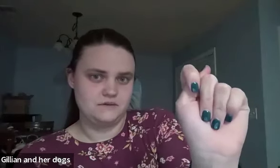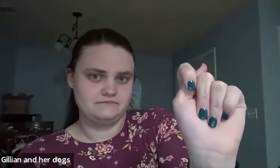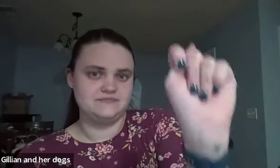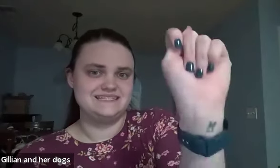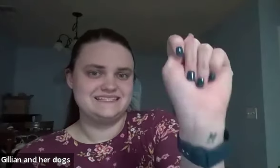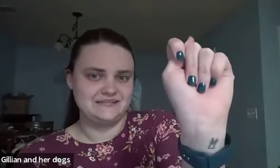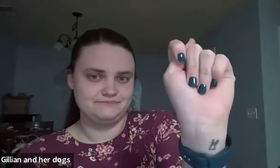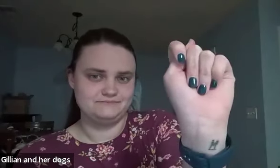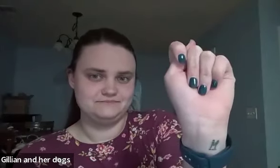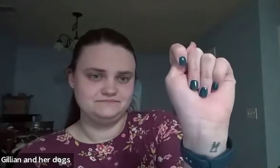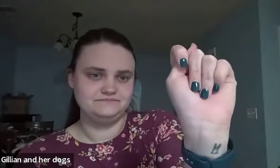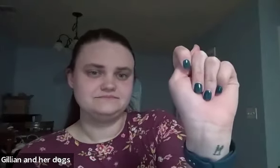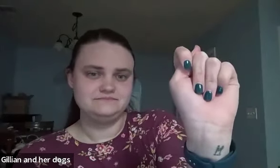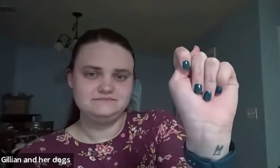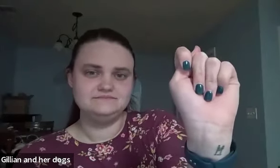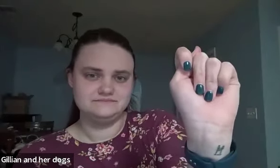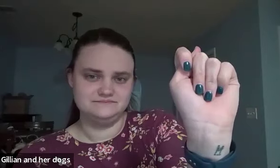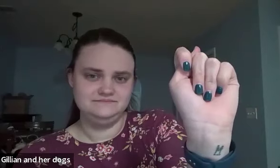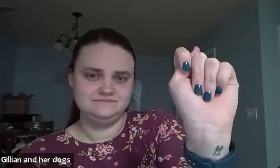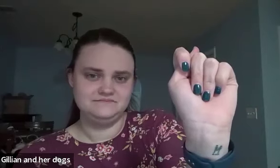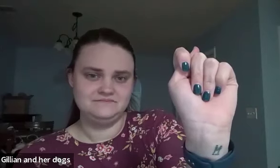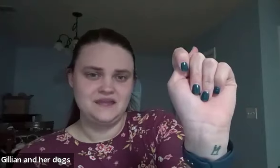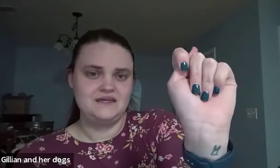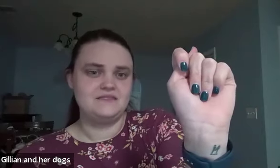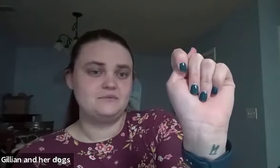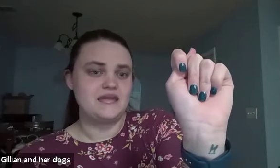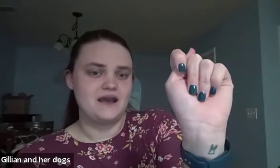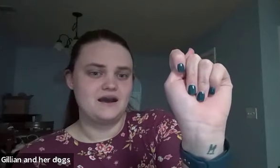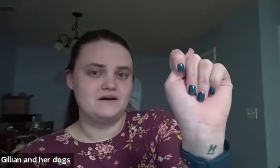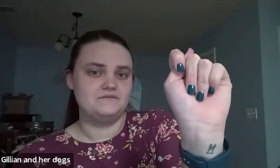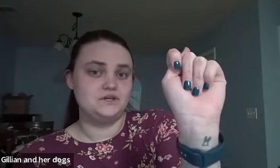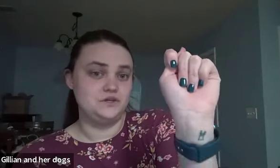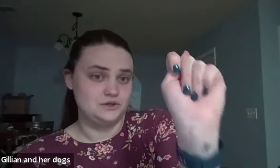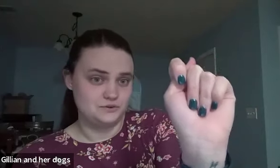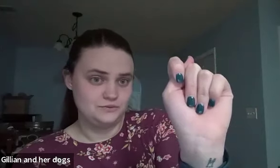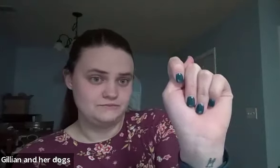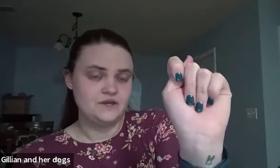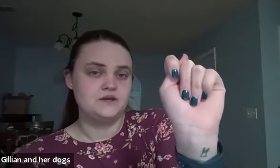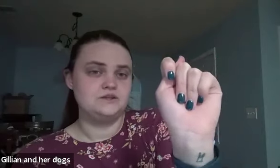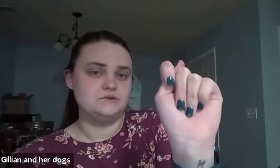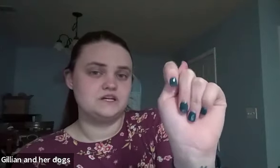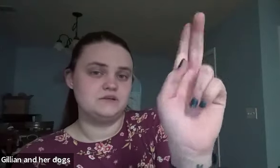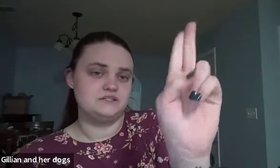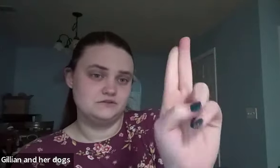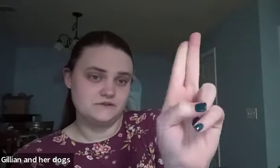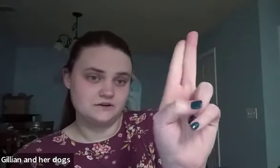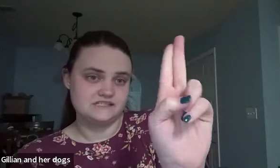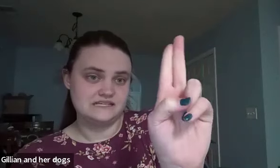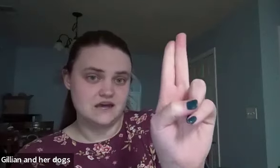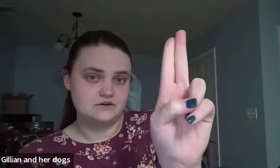thumb. T. Mm-hmm. Then we have U. U is going to be two fingers